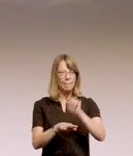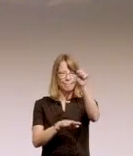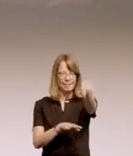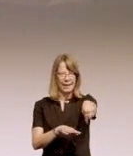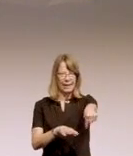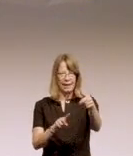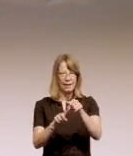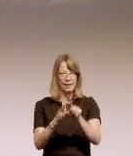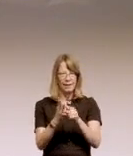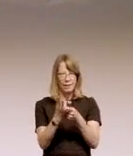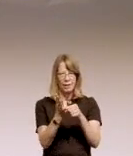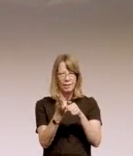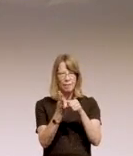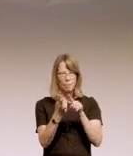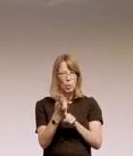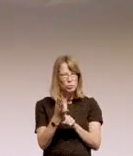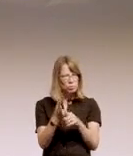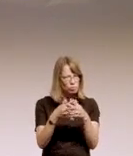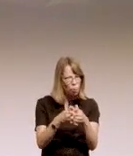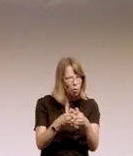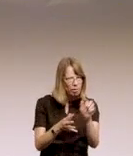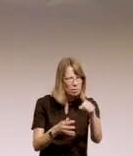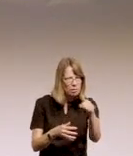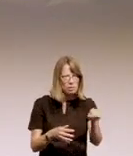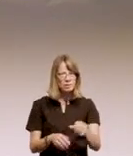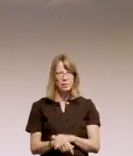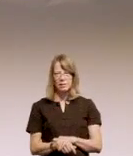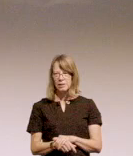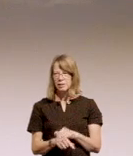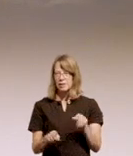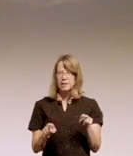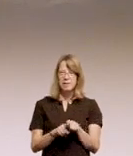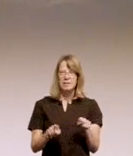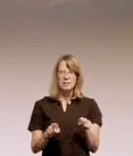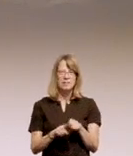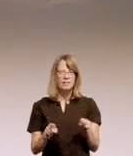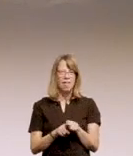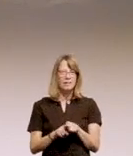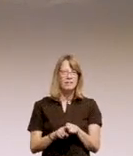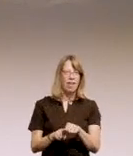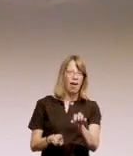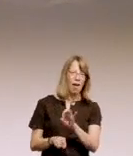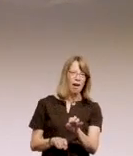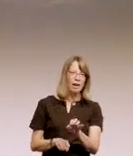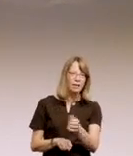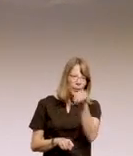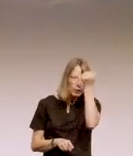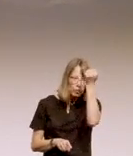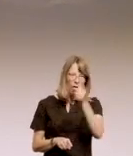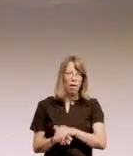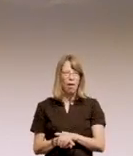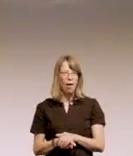how much value was actually in there. It's as if the soccer game, everyone's throwing water bombs around and every so often a whistle goes off but no one stops